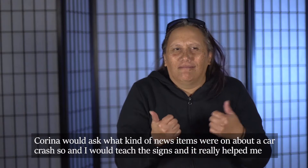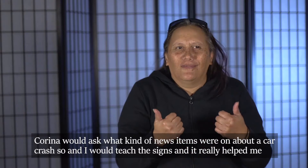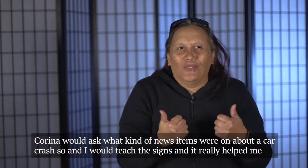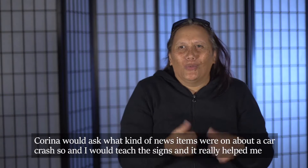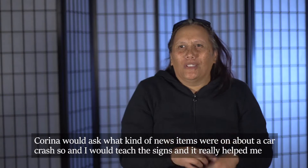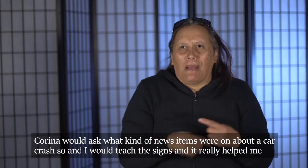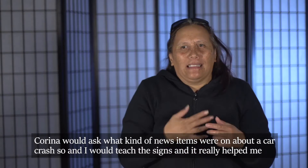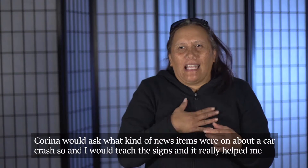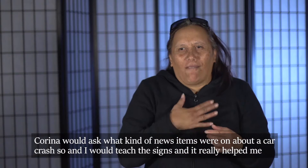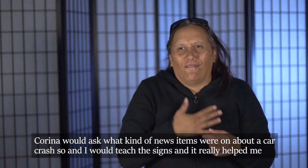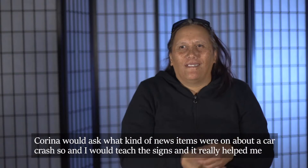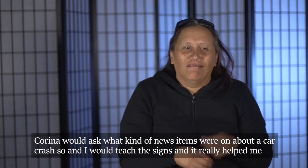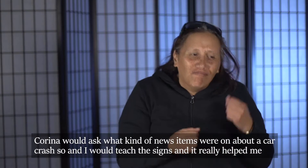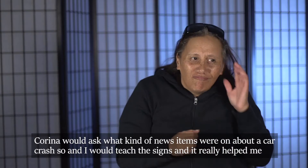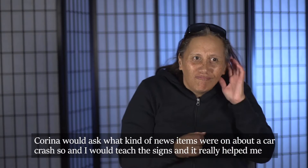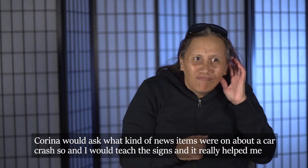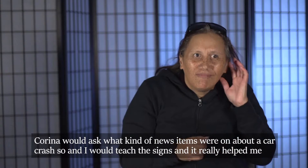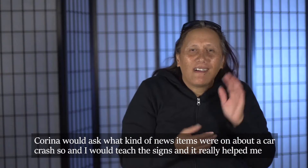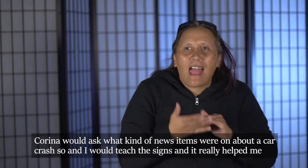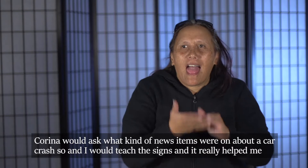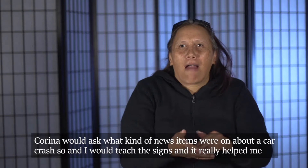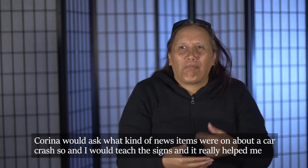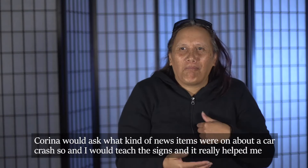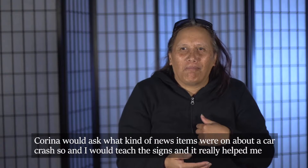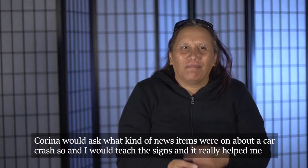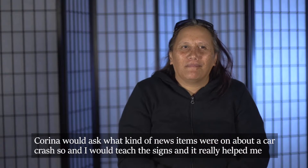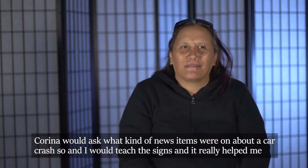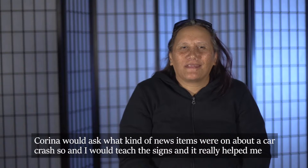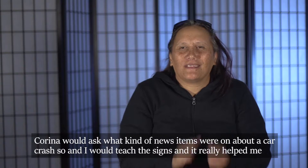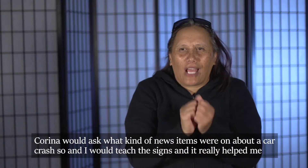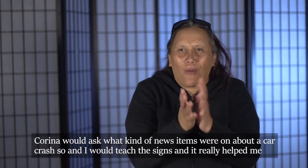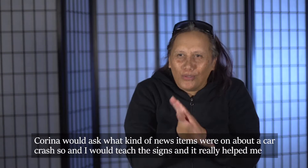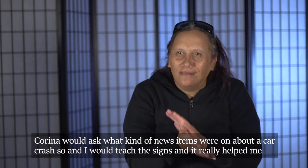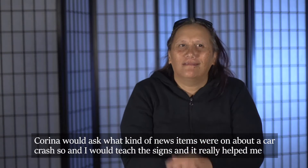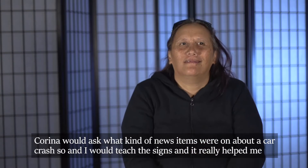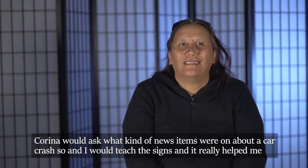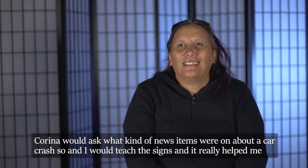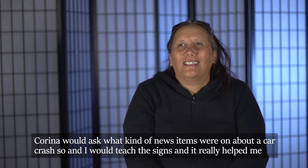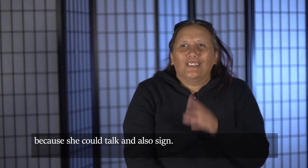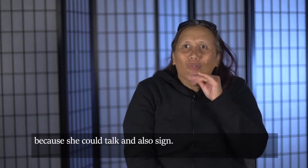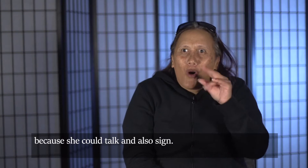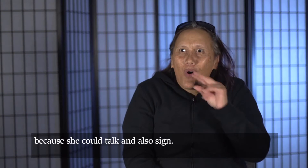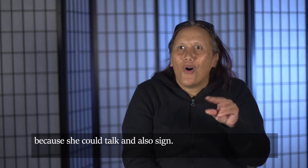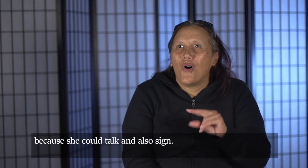would teach the signs. And it really helped me because she could